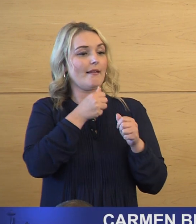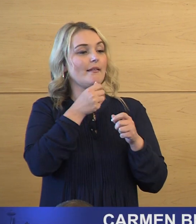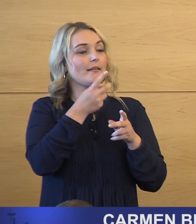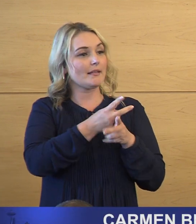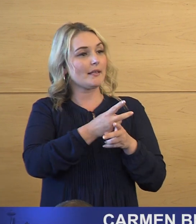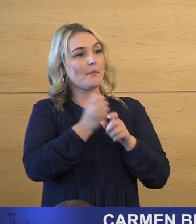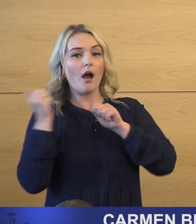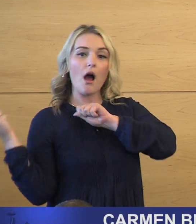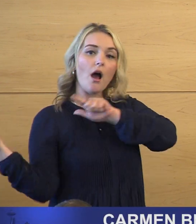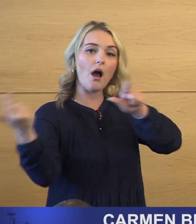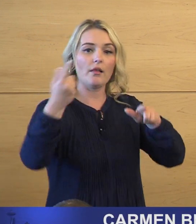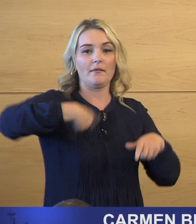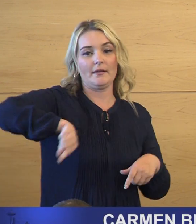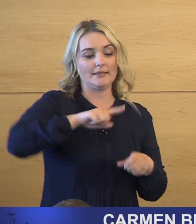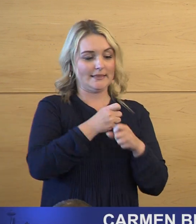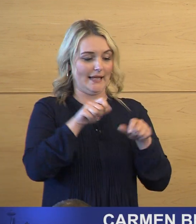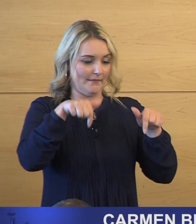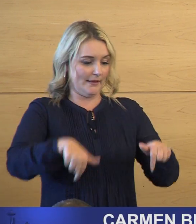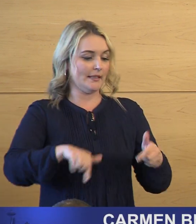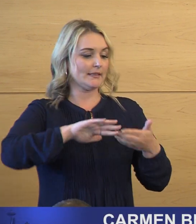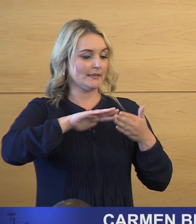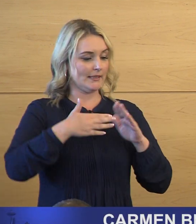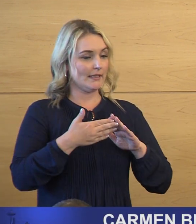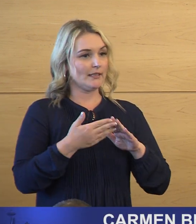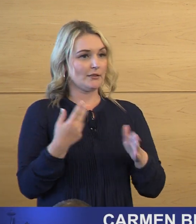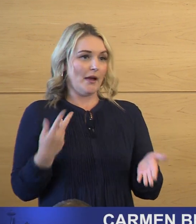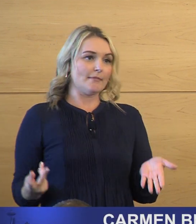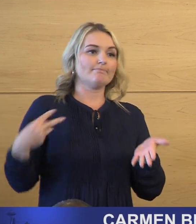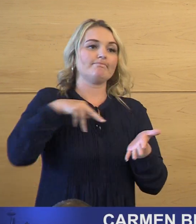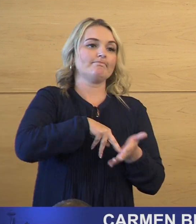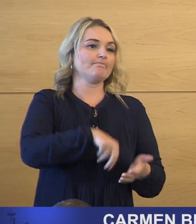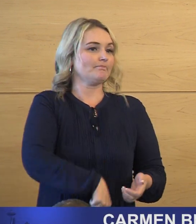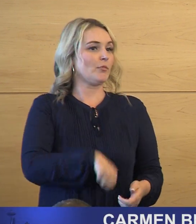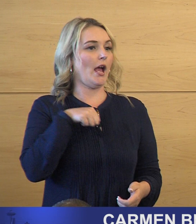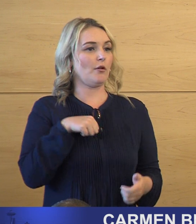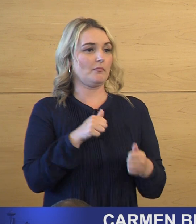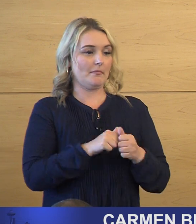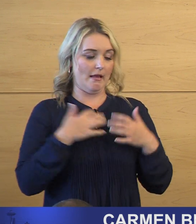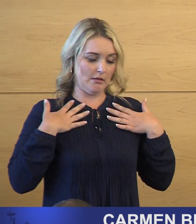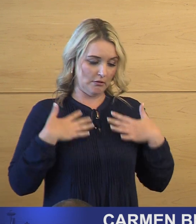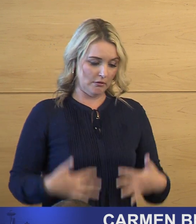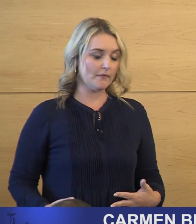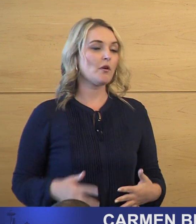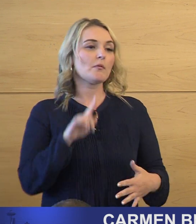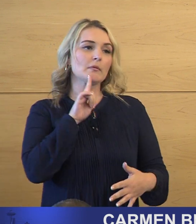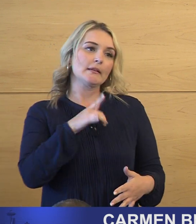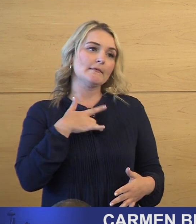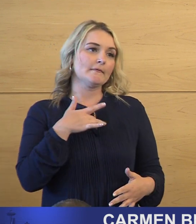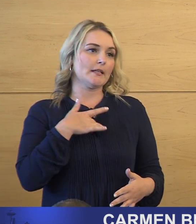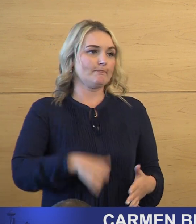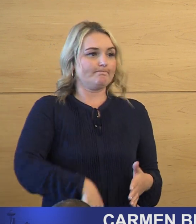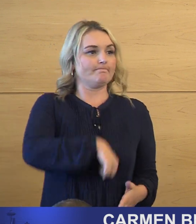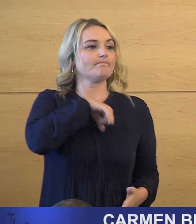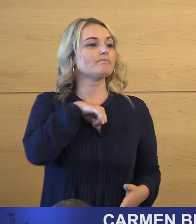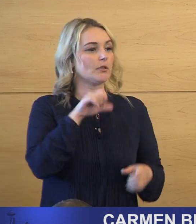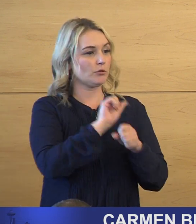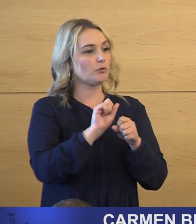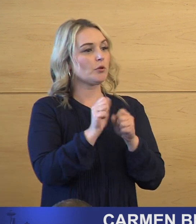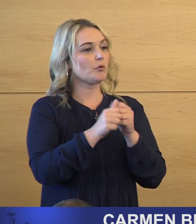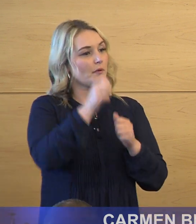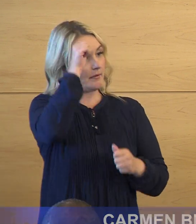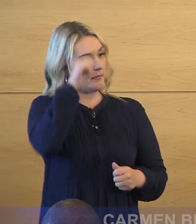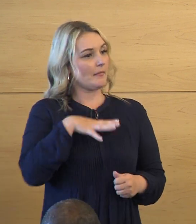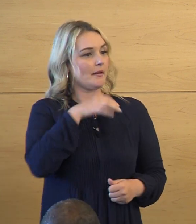each and every one of us, safe in this city. So I stand proudly. I wear this uniform with great pride because of the work that the men and women